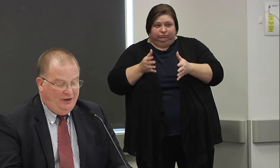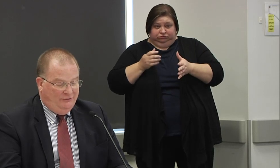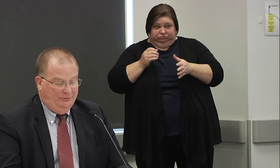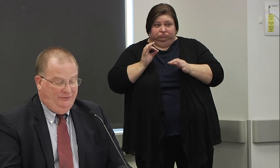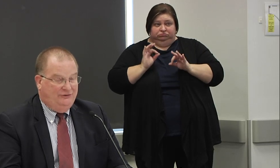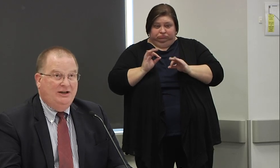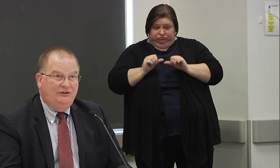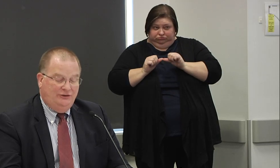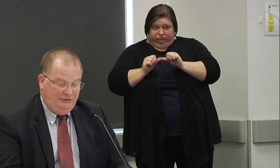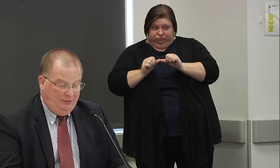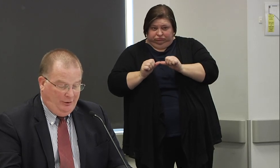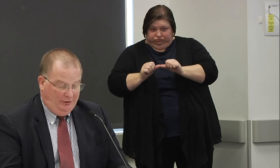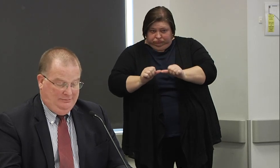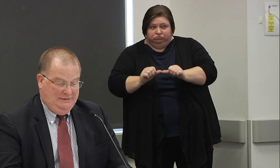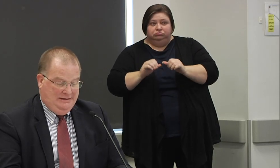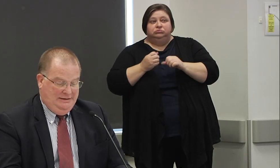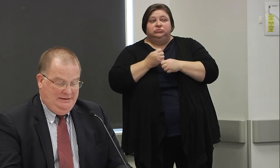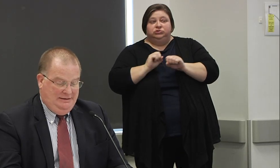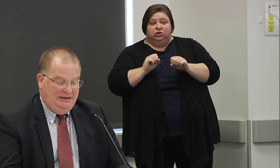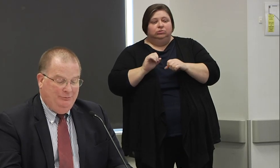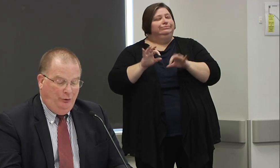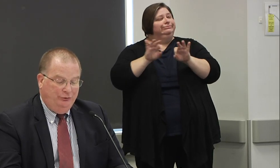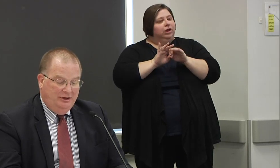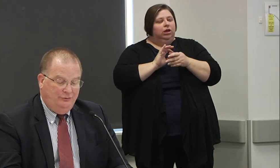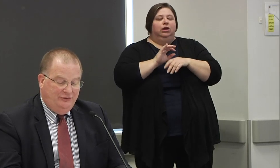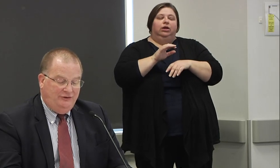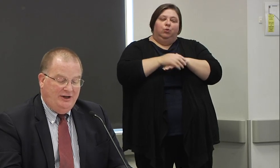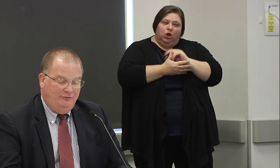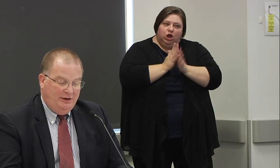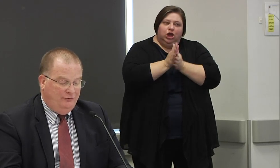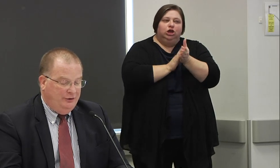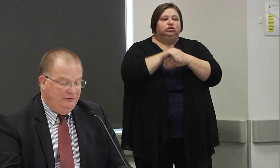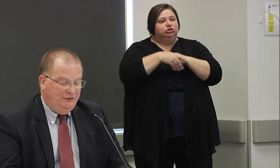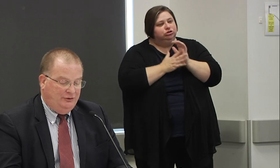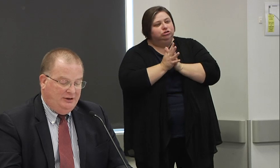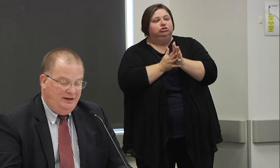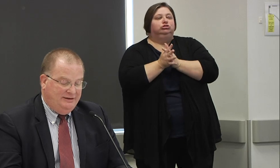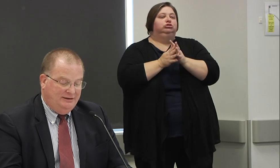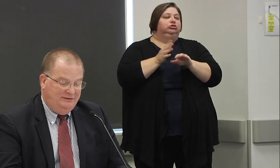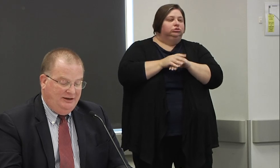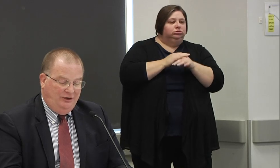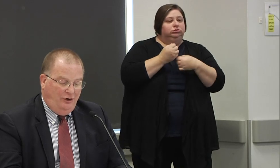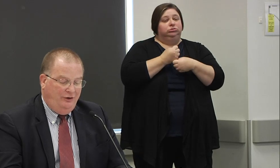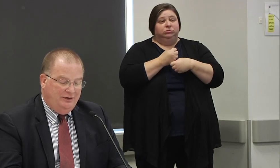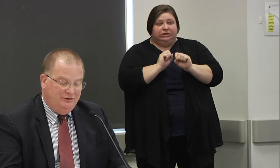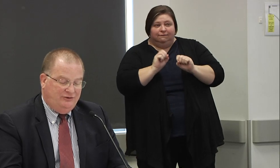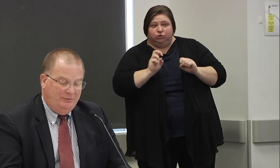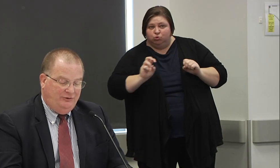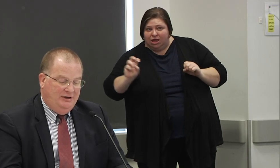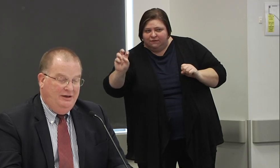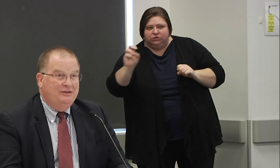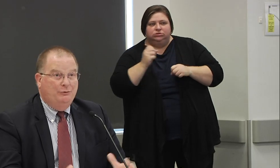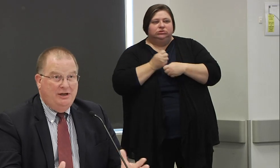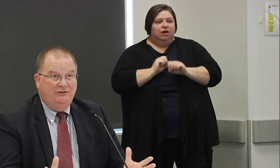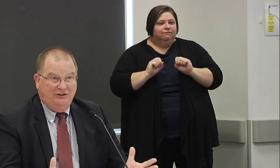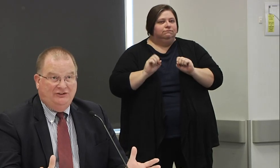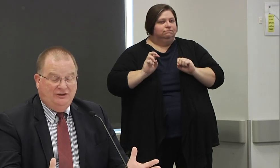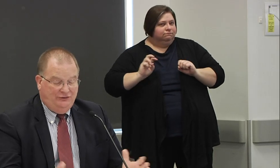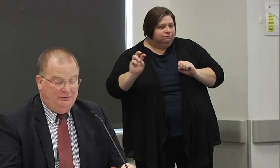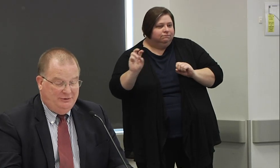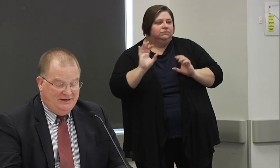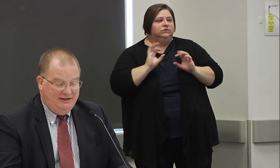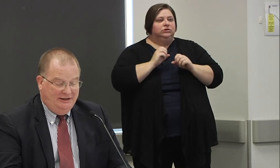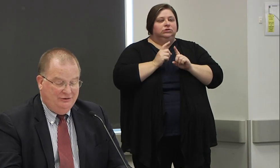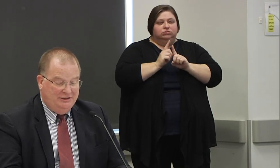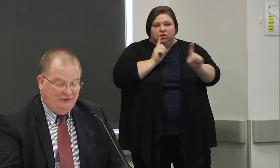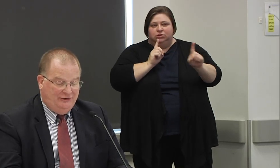travel, stay 6 feet apart, keep older loved ones safe by avoiding physical contact and taking all the other steps that we have successfully been